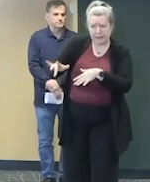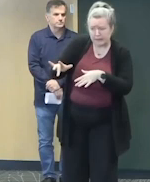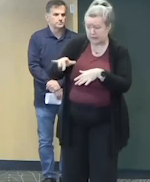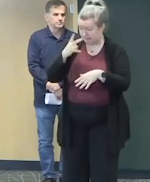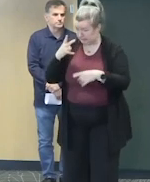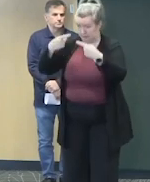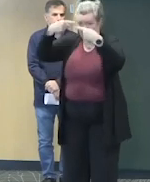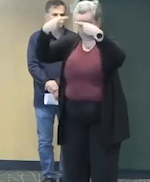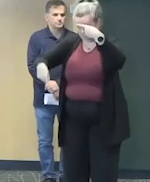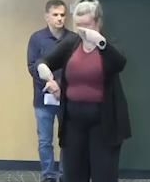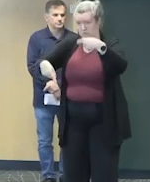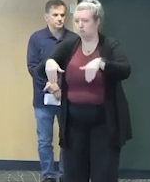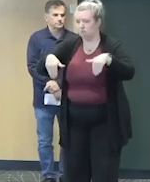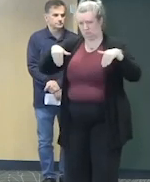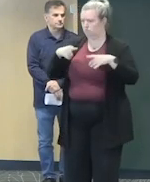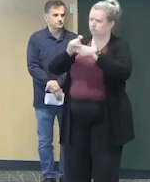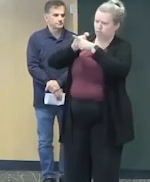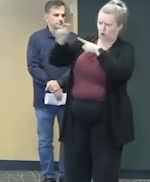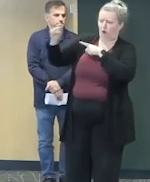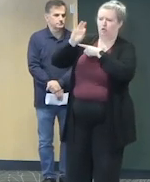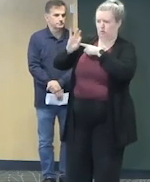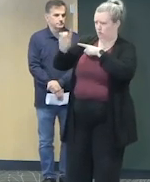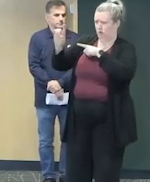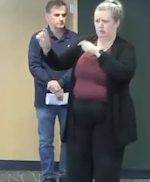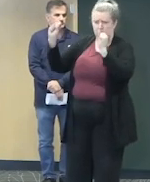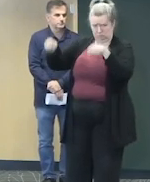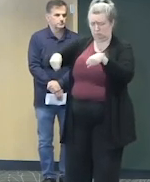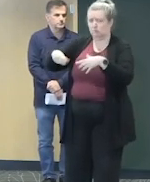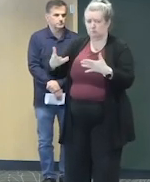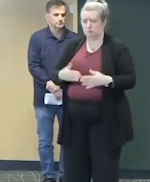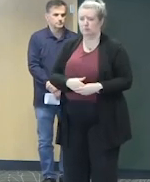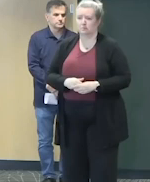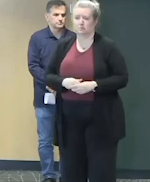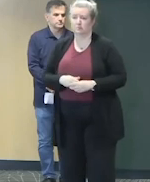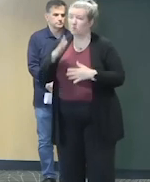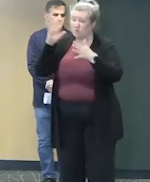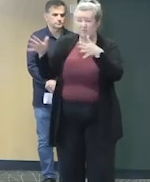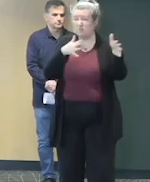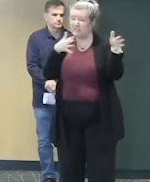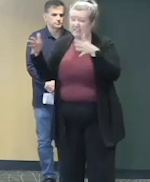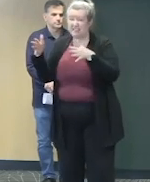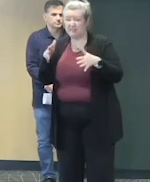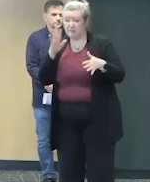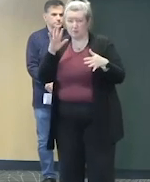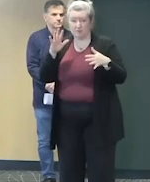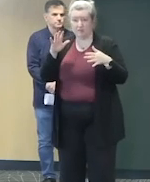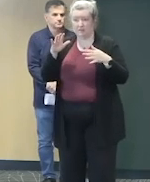report. Those winds can make restoration more difficult, and utility crew safety is